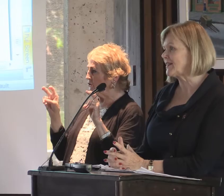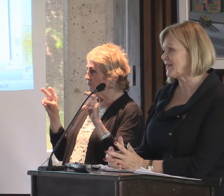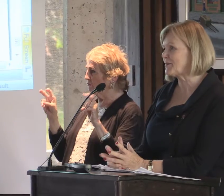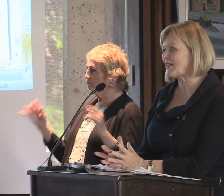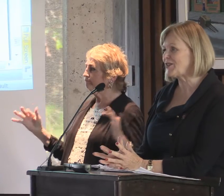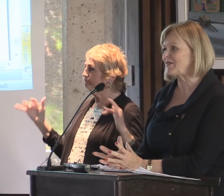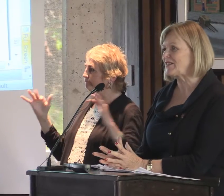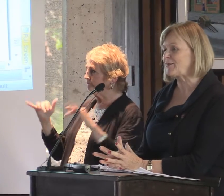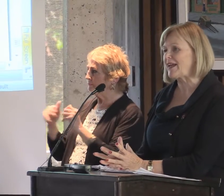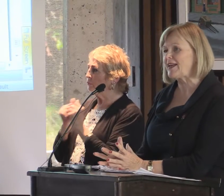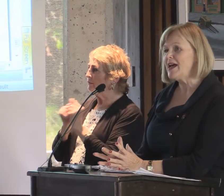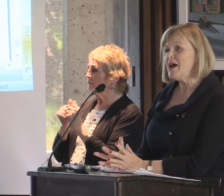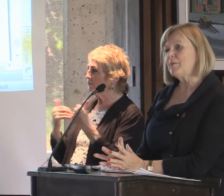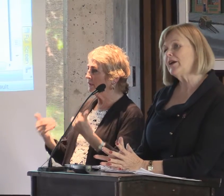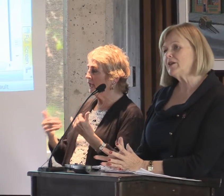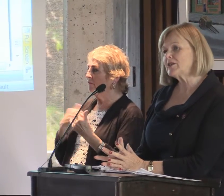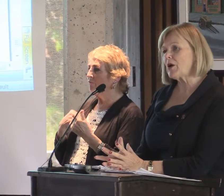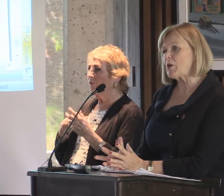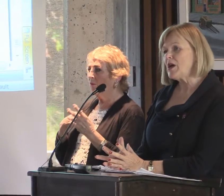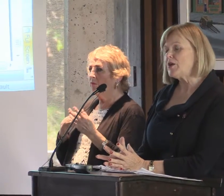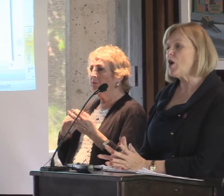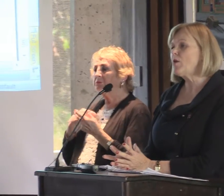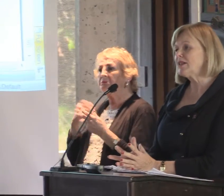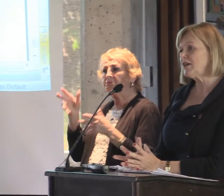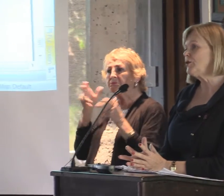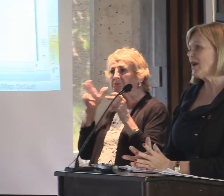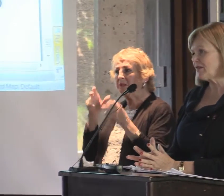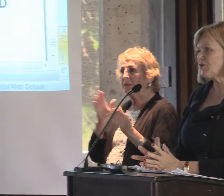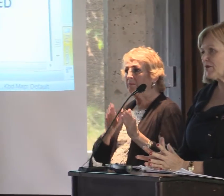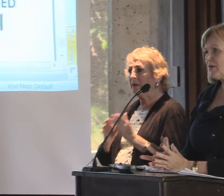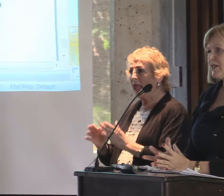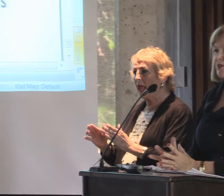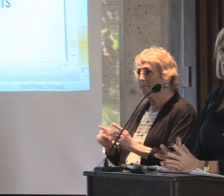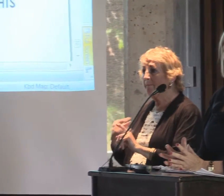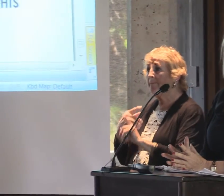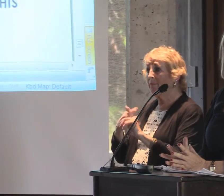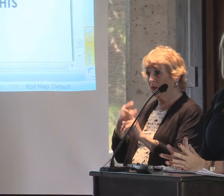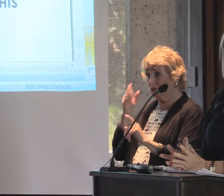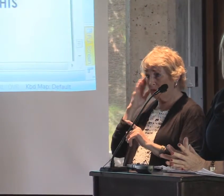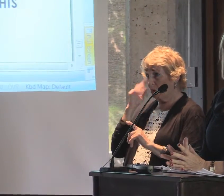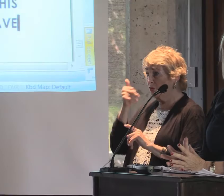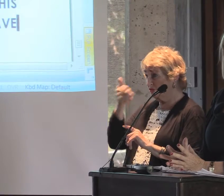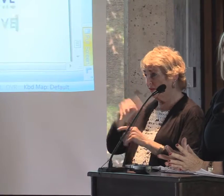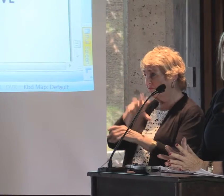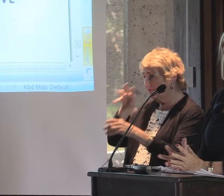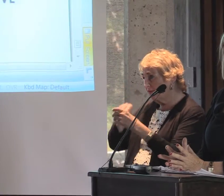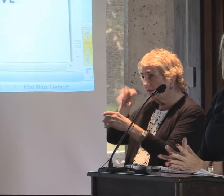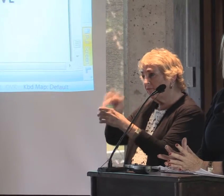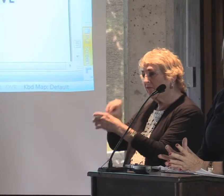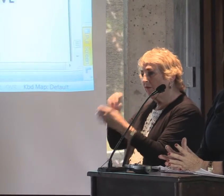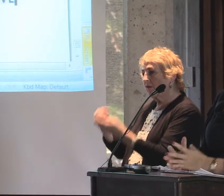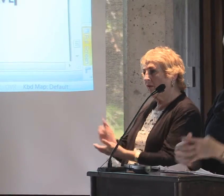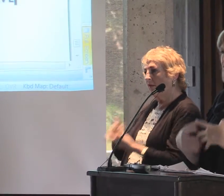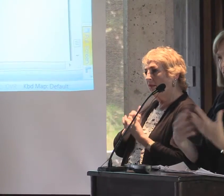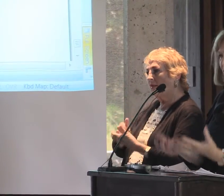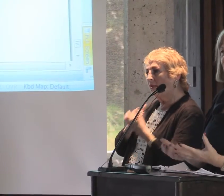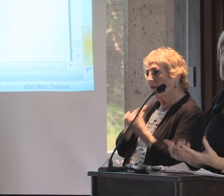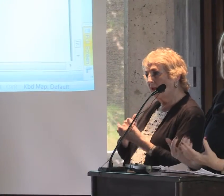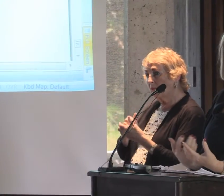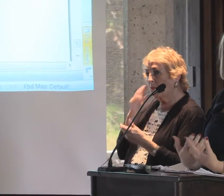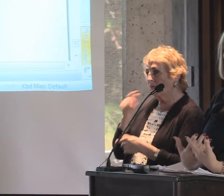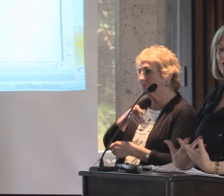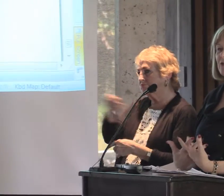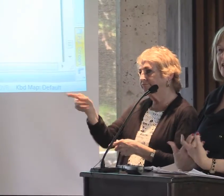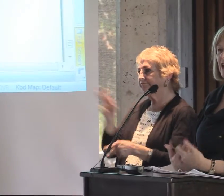today in anticipation of this plan, but also knowing that you have contributed so much to this plan as well, because it is you that